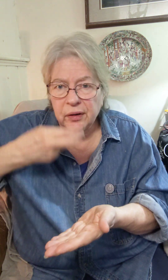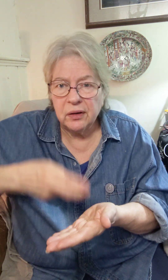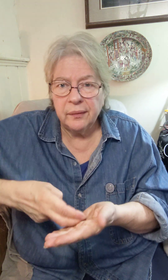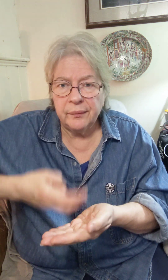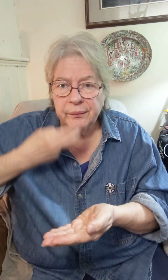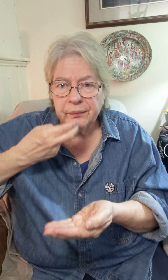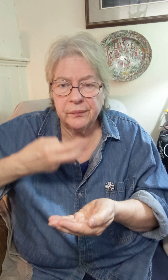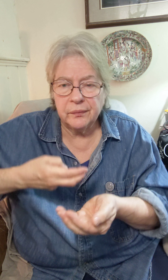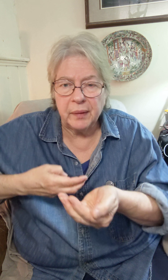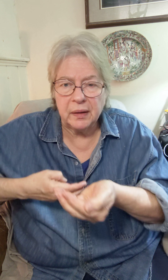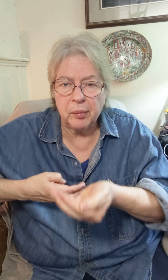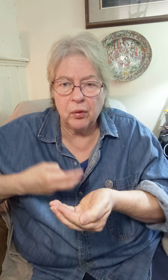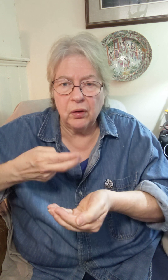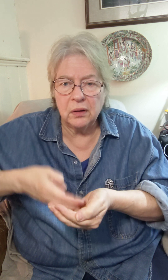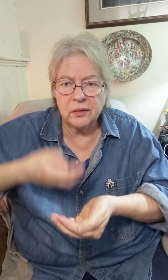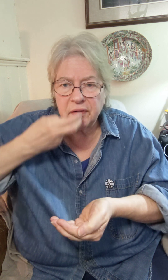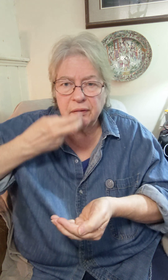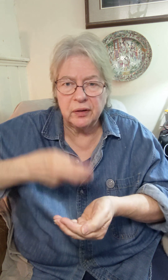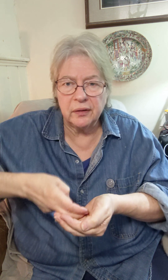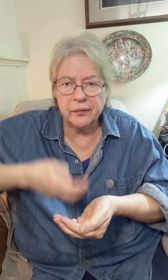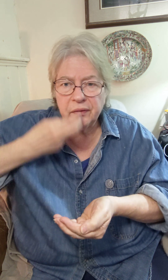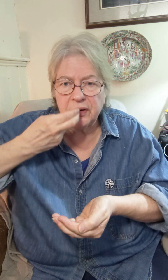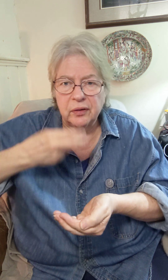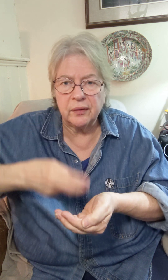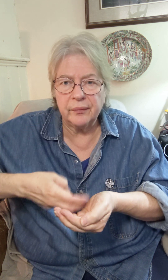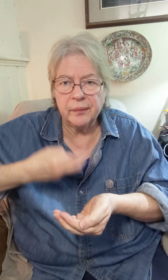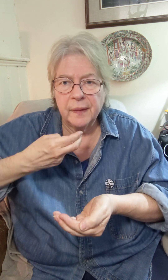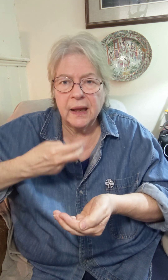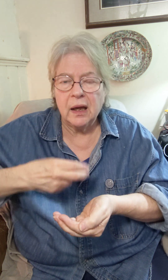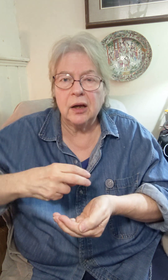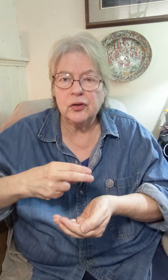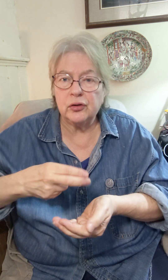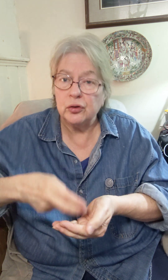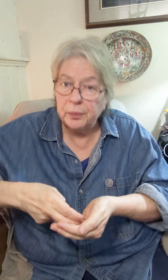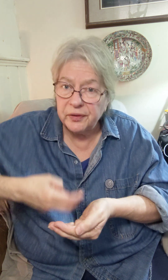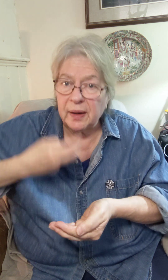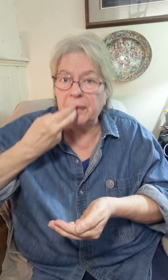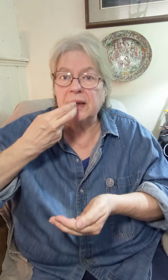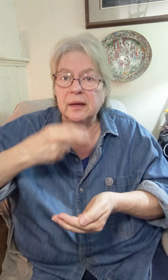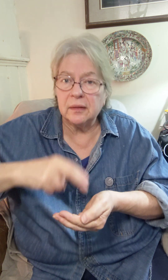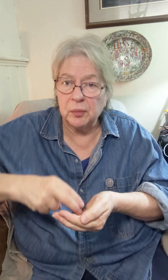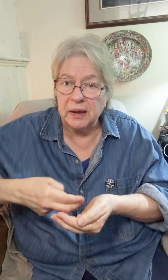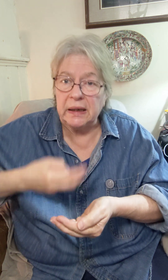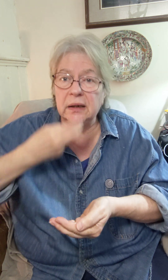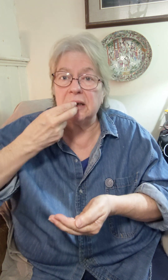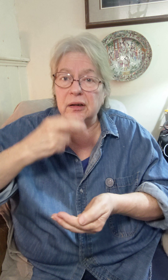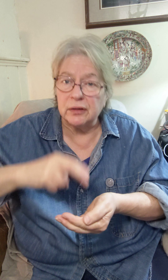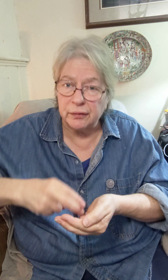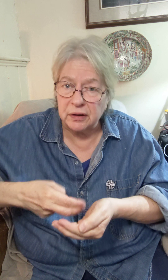Cereal. Make a bowl. Cereal. Soup, same thing. You might eat it a little differently